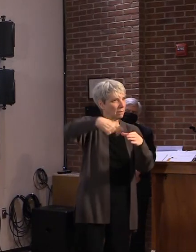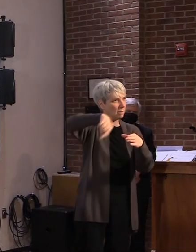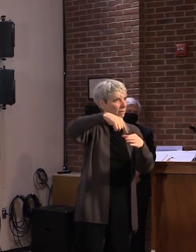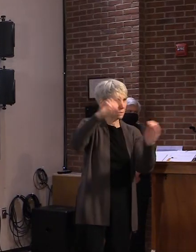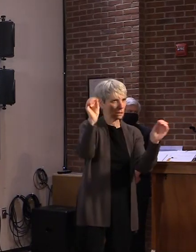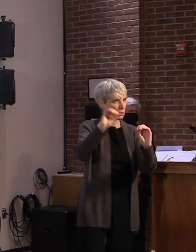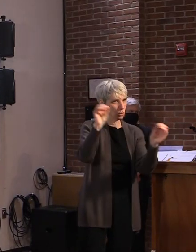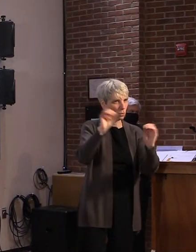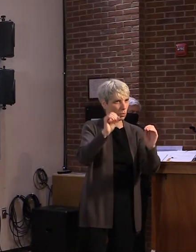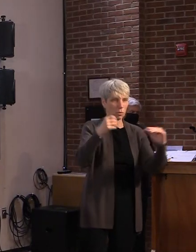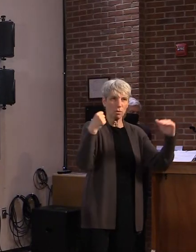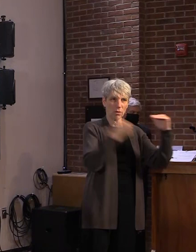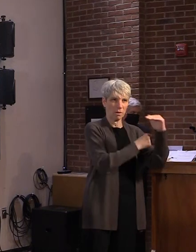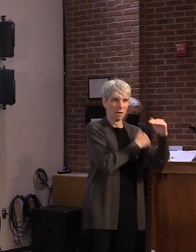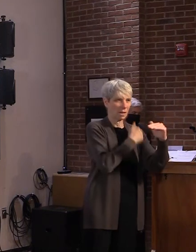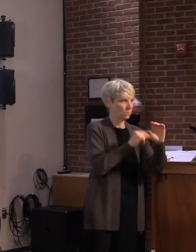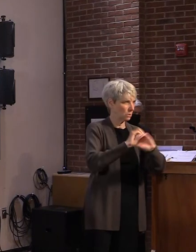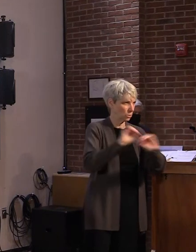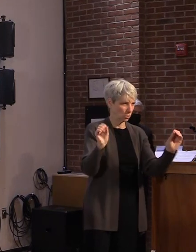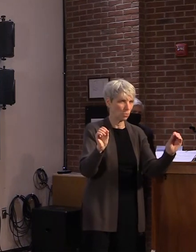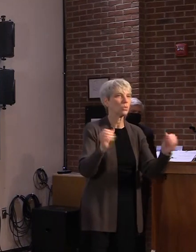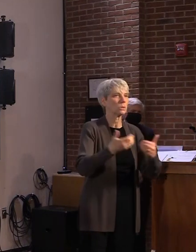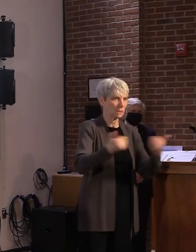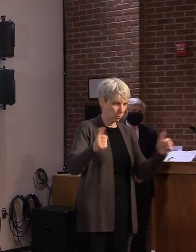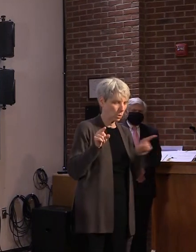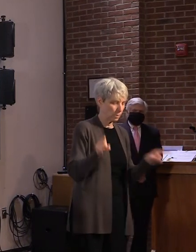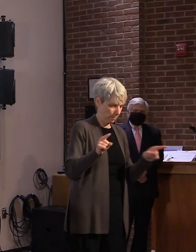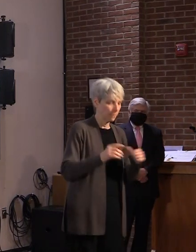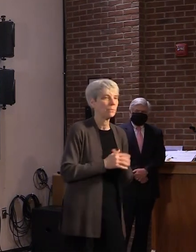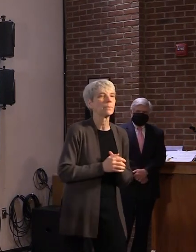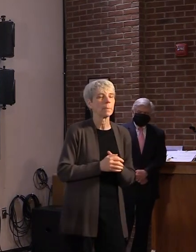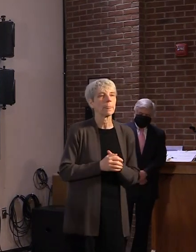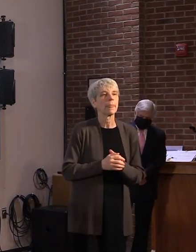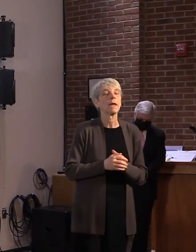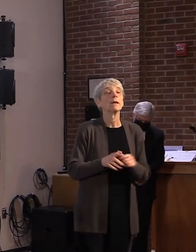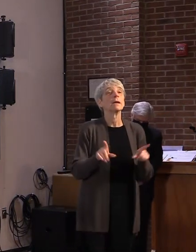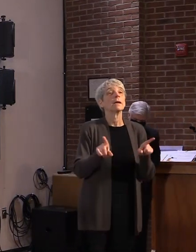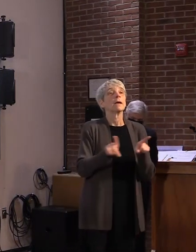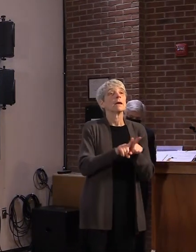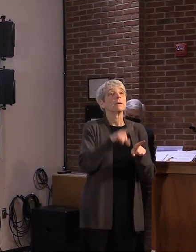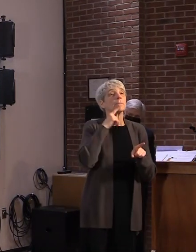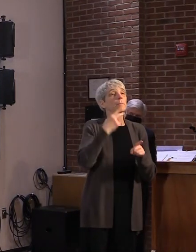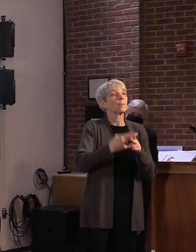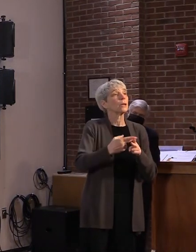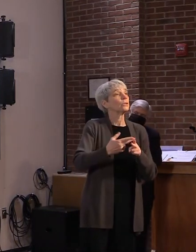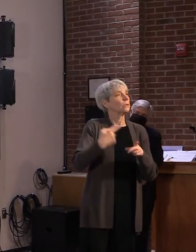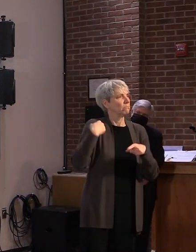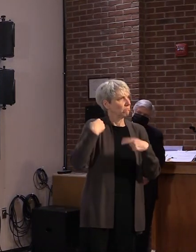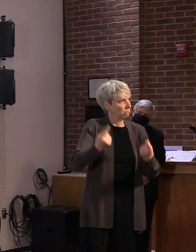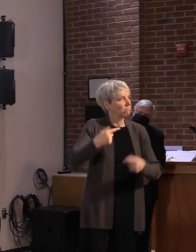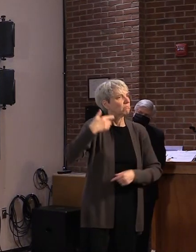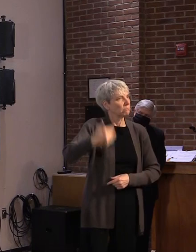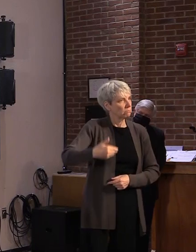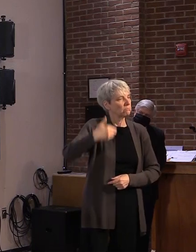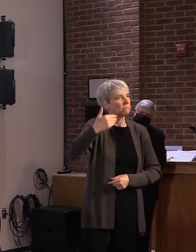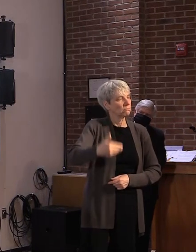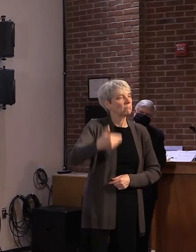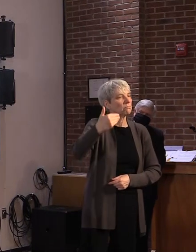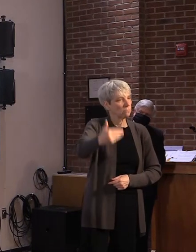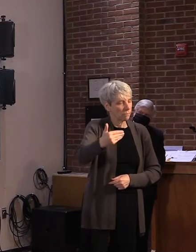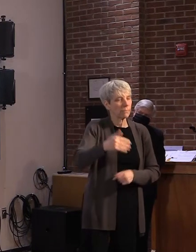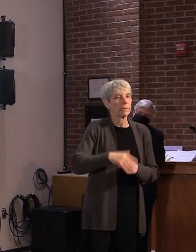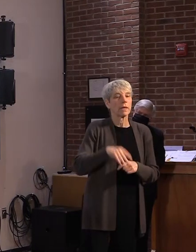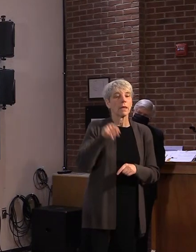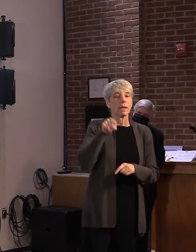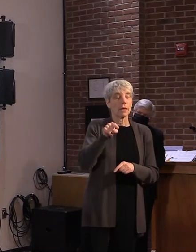hospitalizations associated with it. And as I've been reporting each time, the number of contacts is still